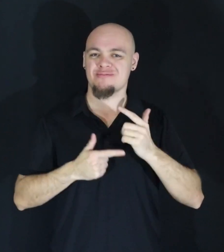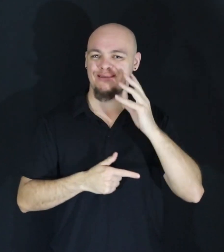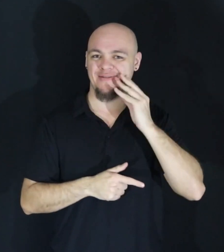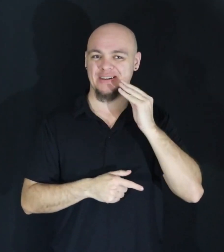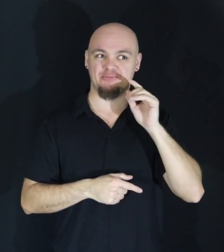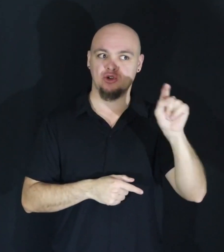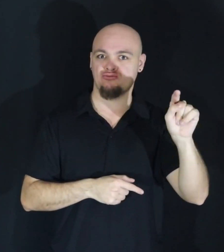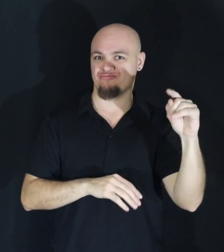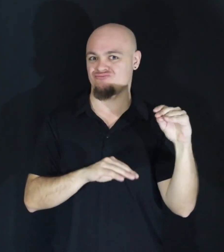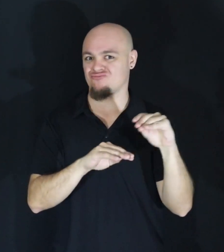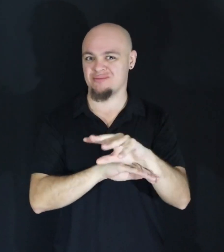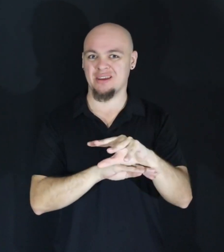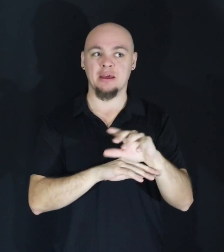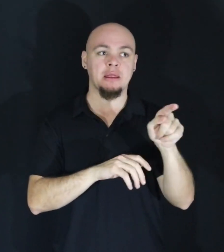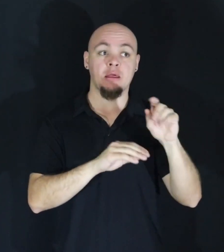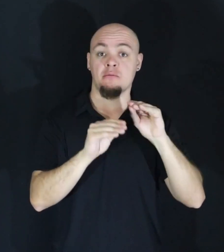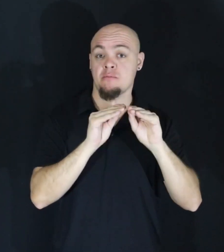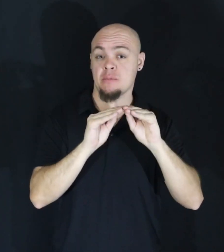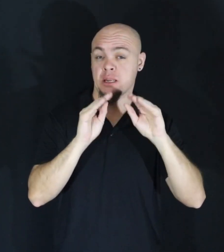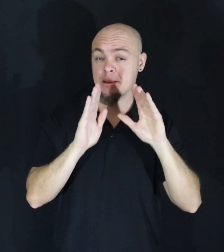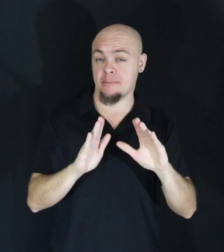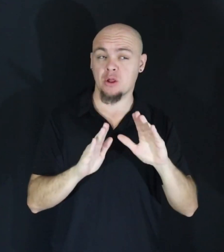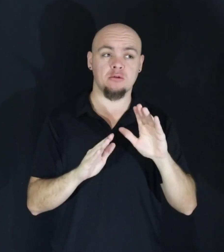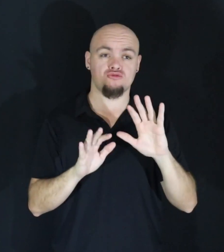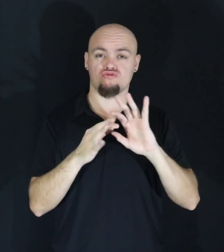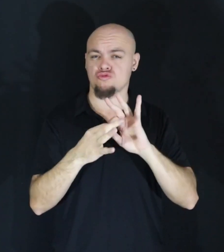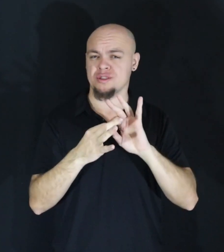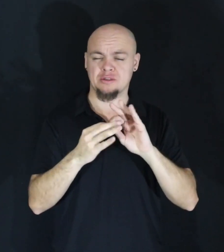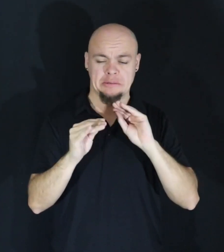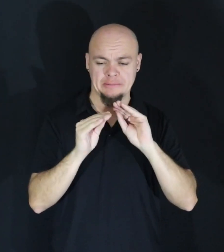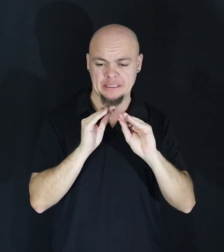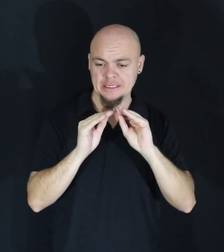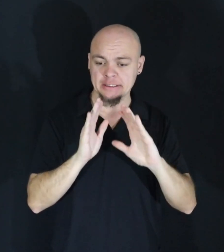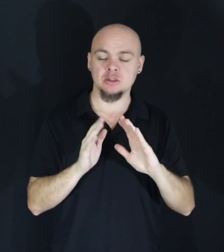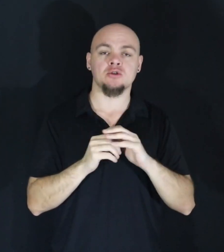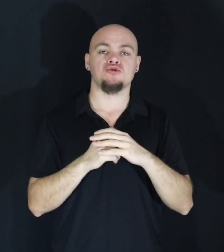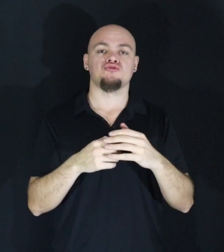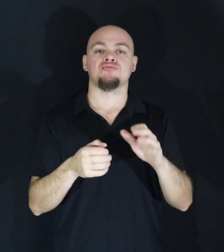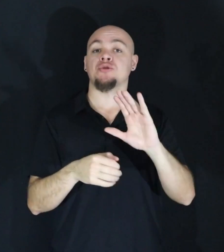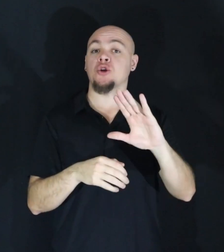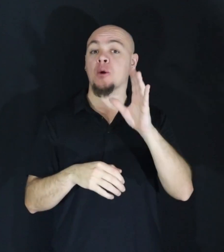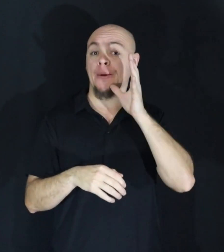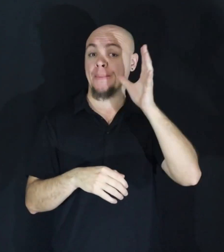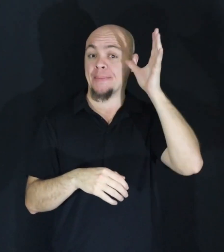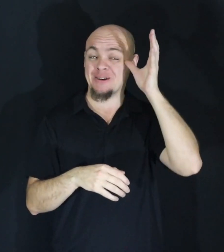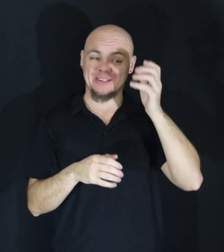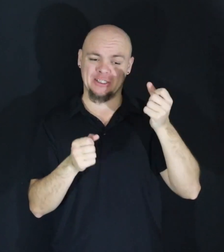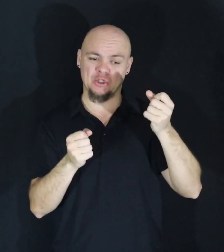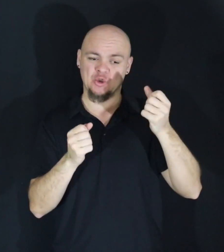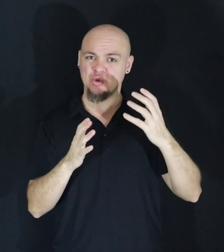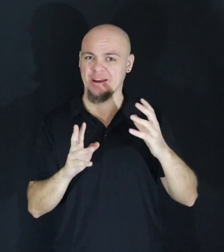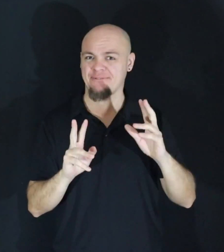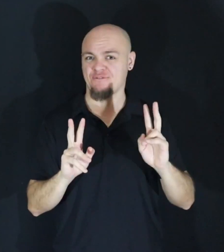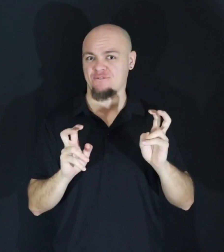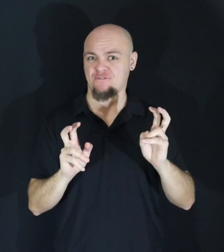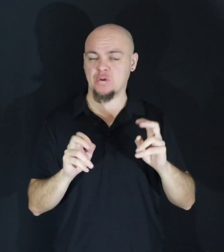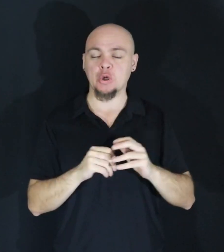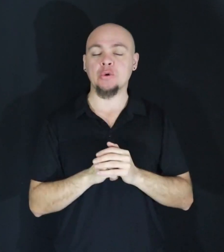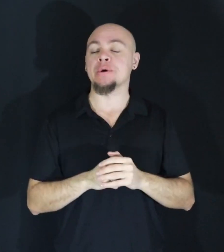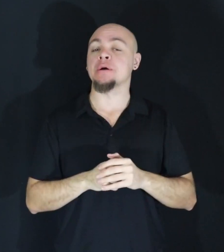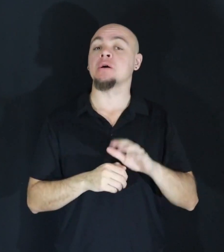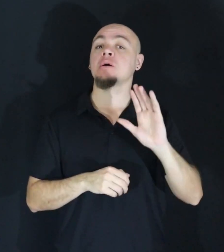experience, the manipulator of your relationships, the driver of your parenting, the limiter of